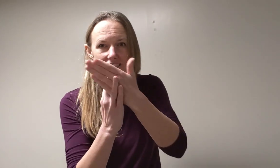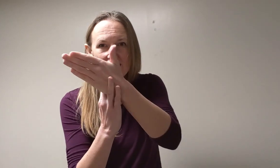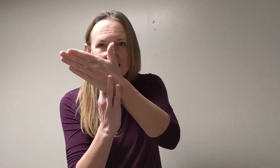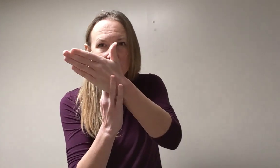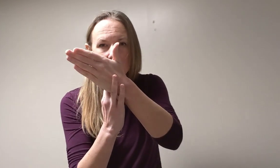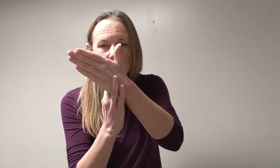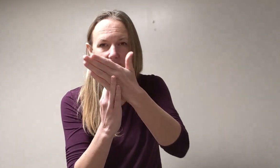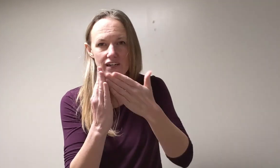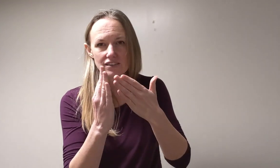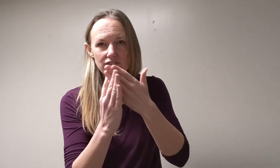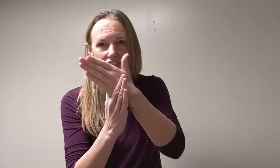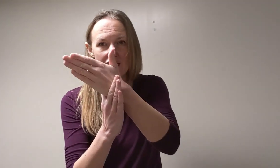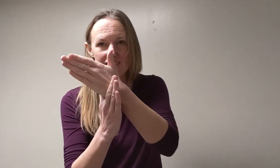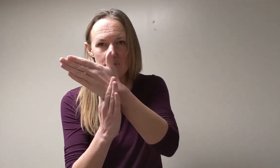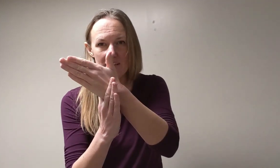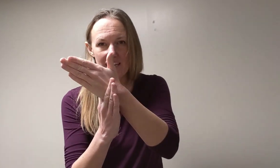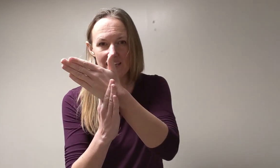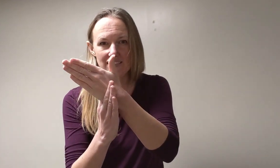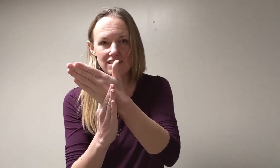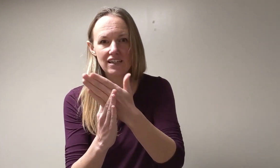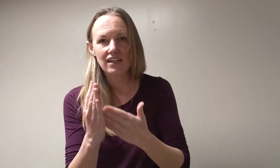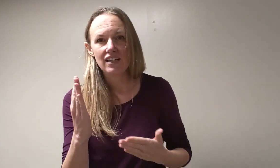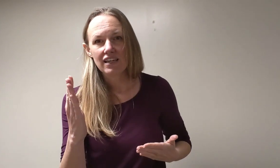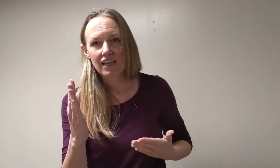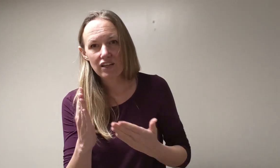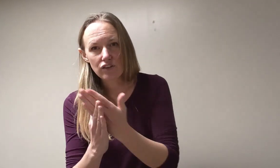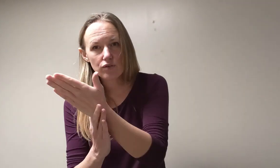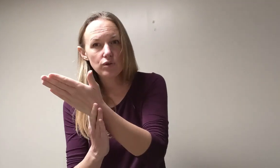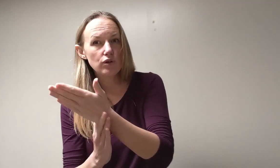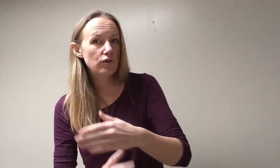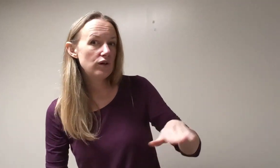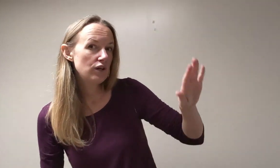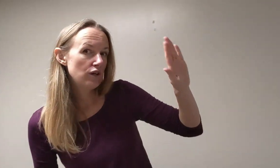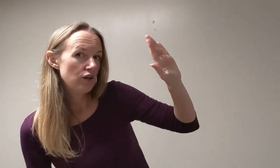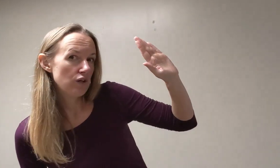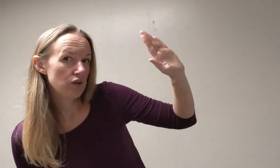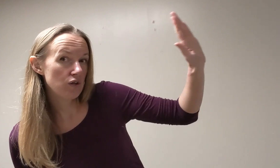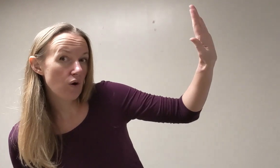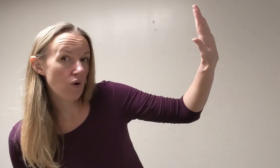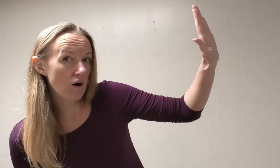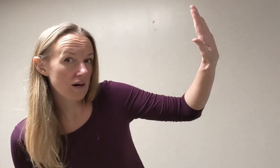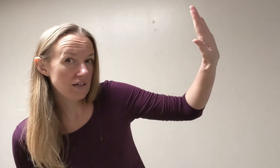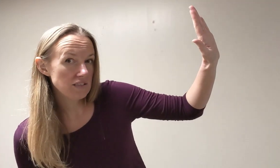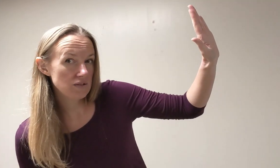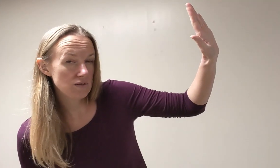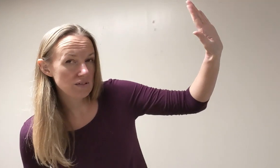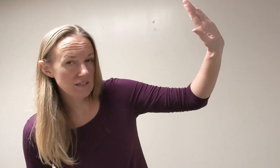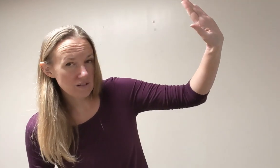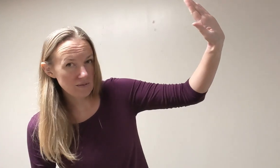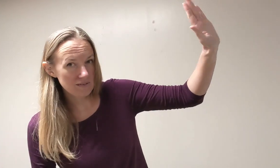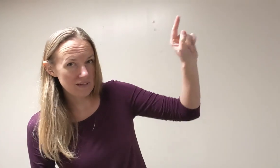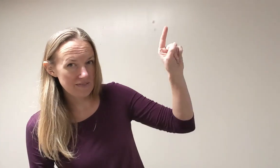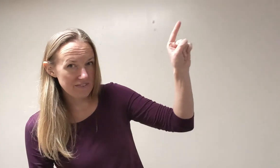cut it through your fingers of your non-dominant hand. Okay, through your, so, you know, if